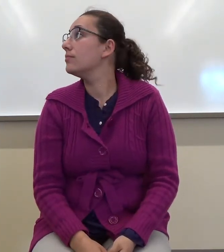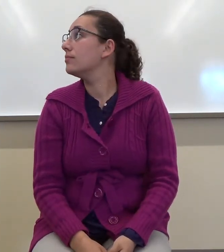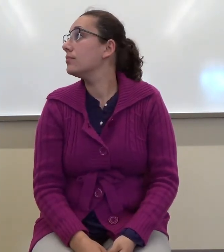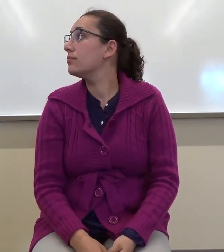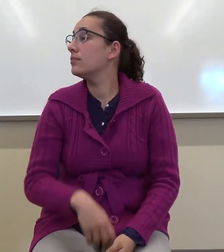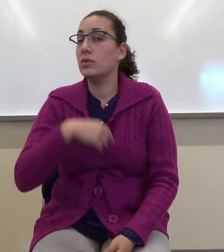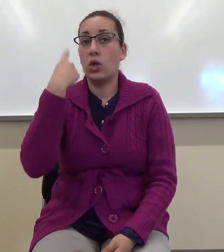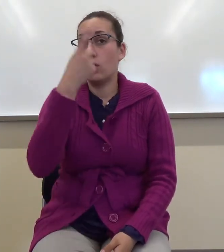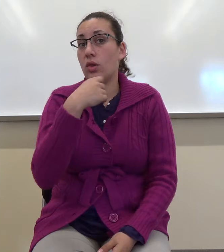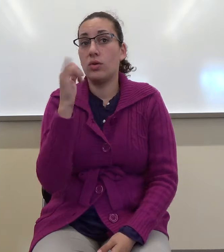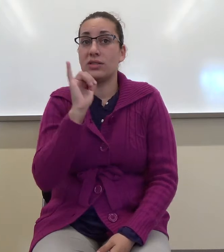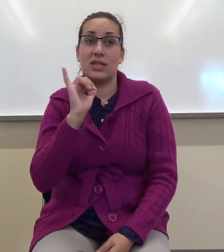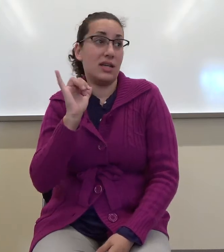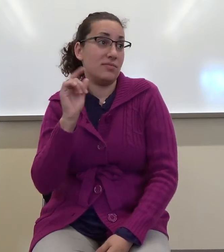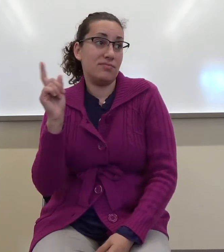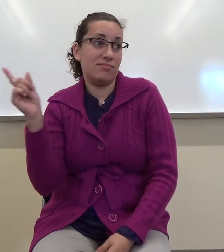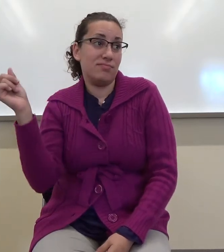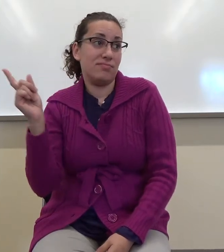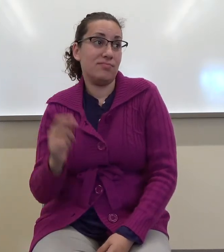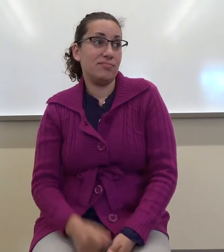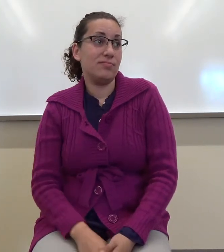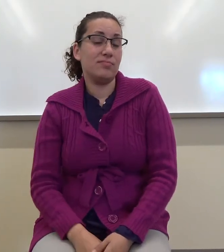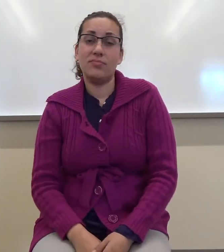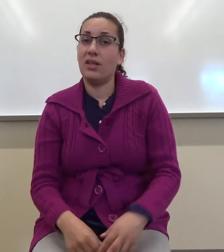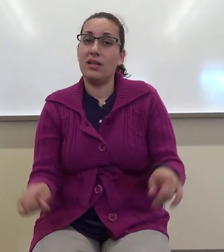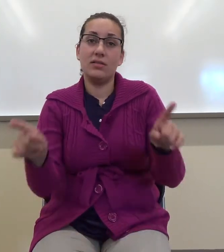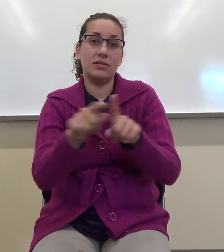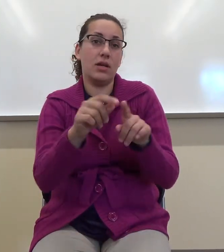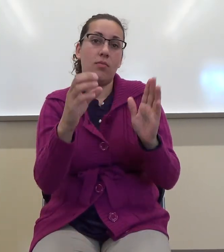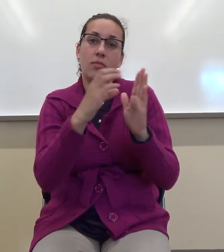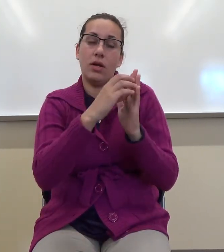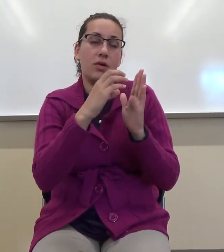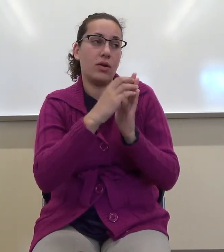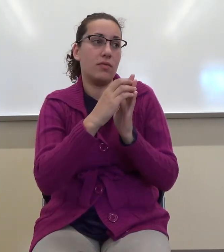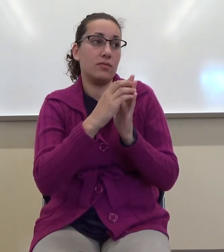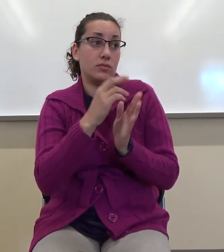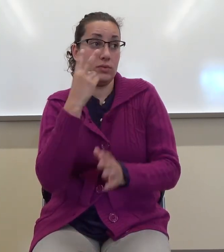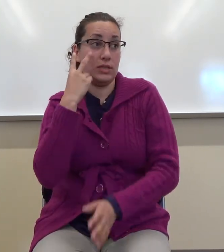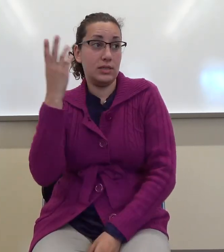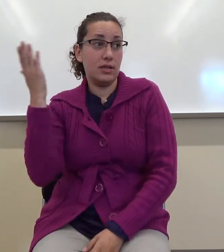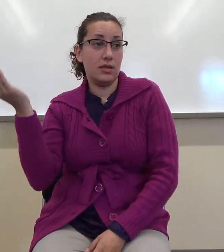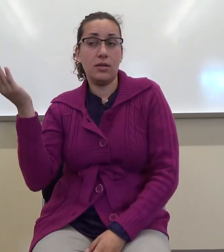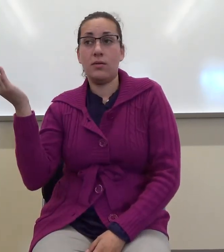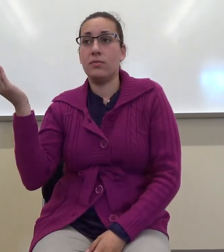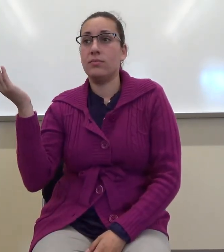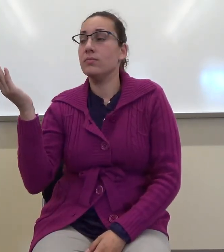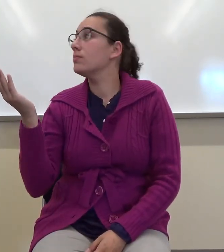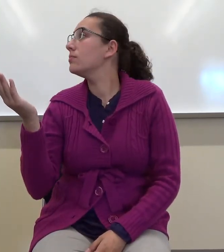old paragraphs. And again, what we're looking at here is our